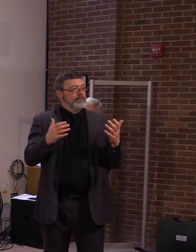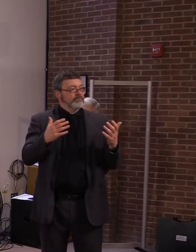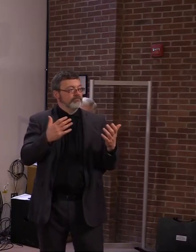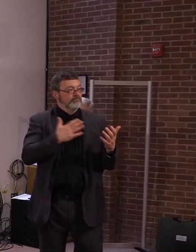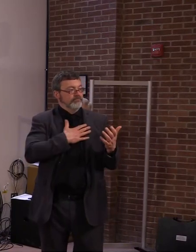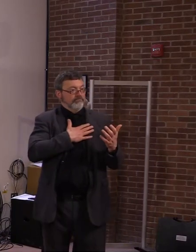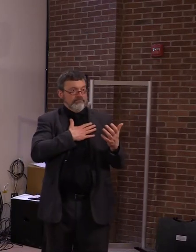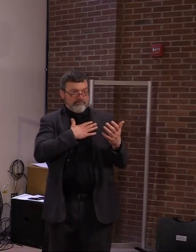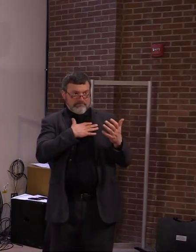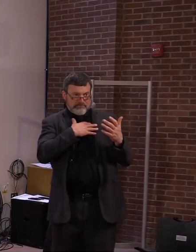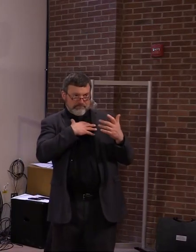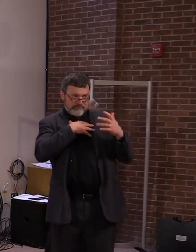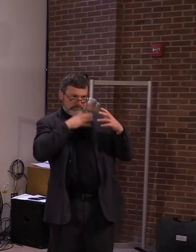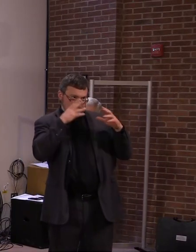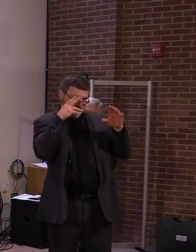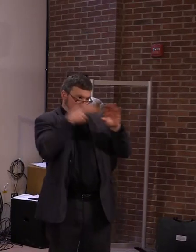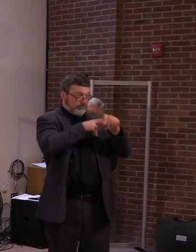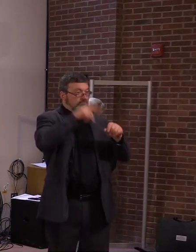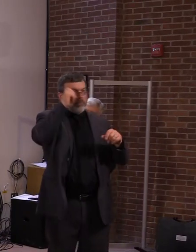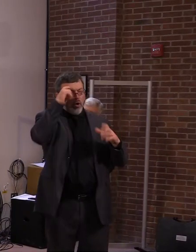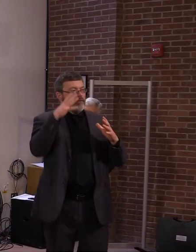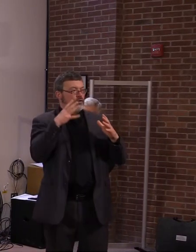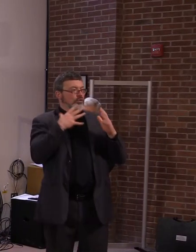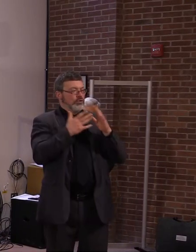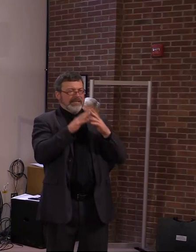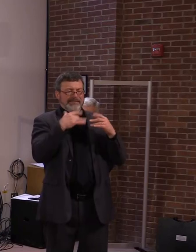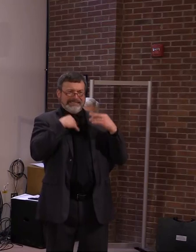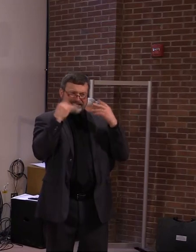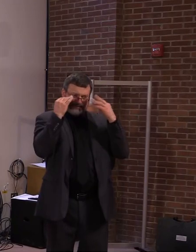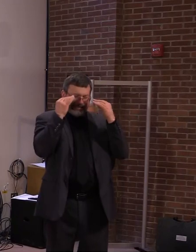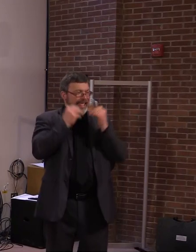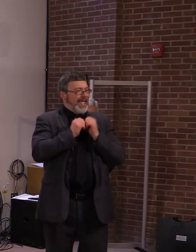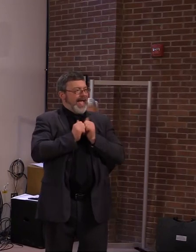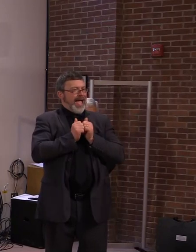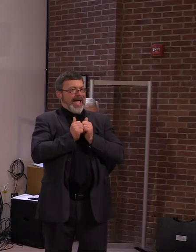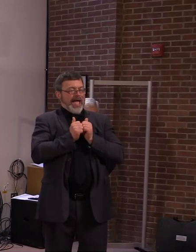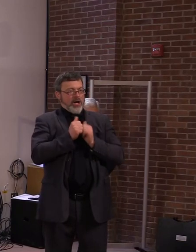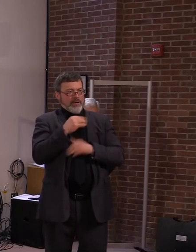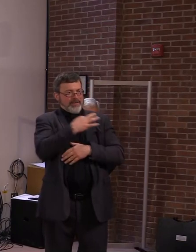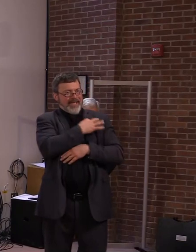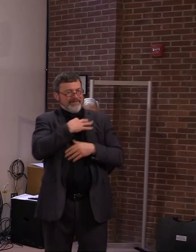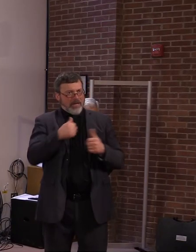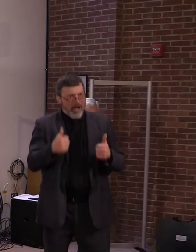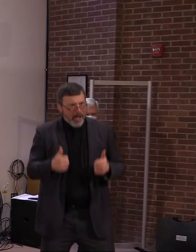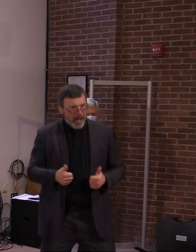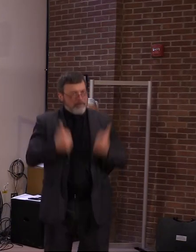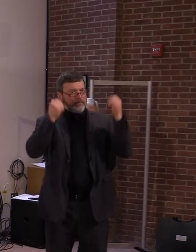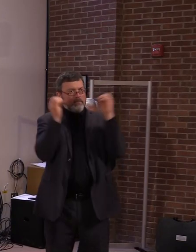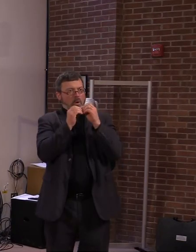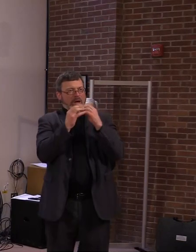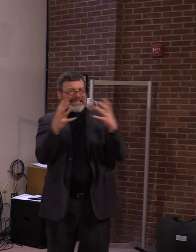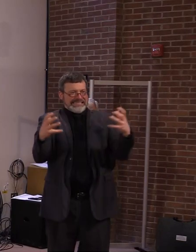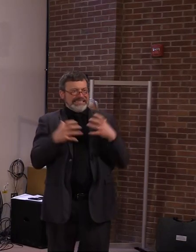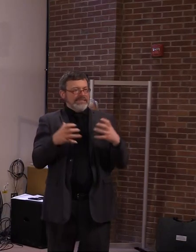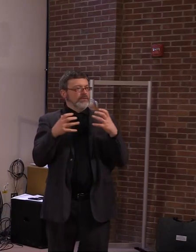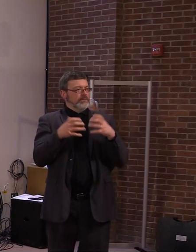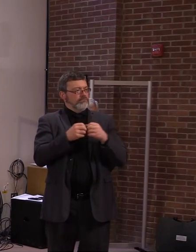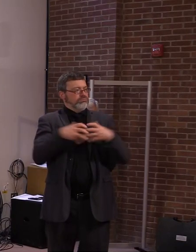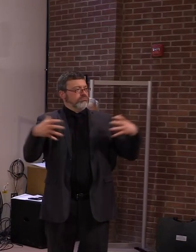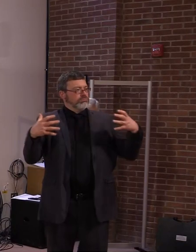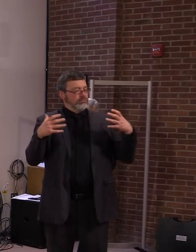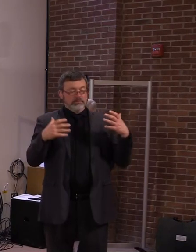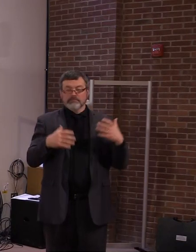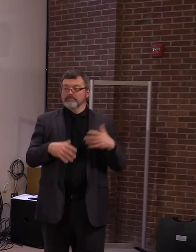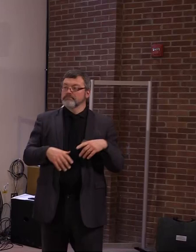worse, and that keeps me up at night. Thank you. Thank you. Tim,